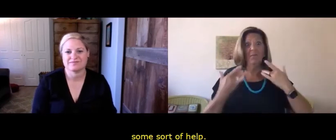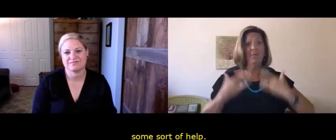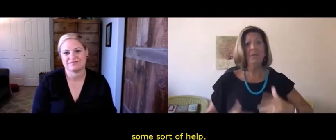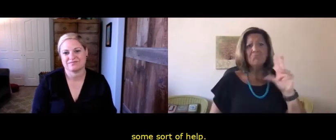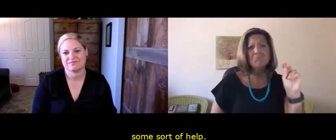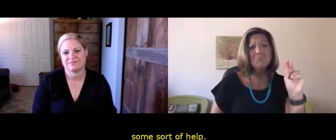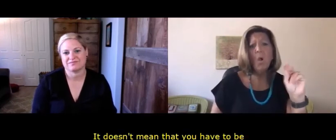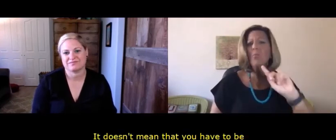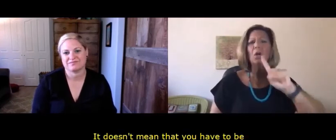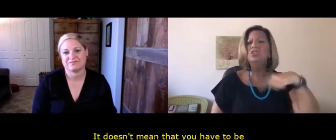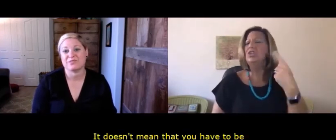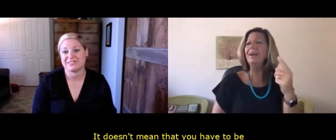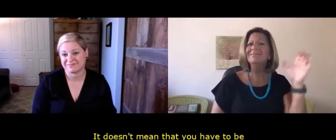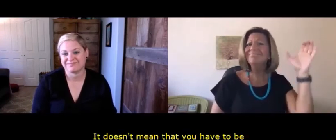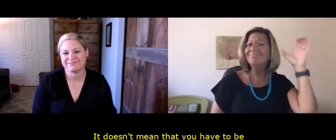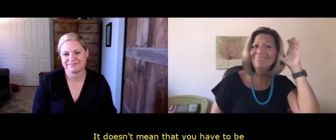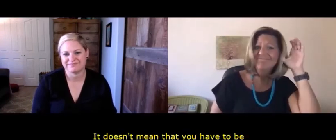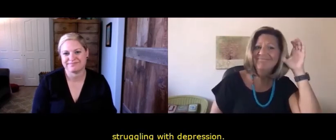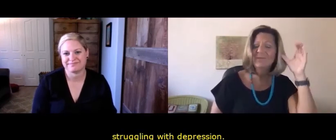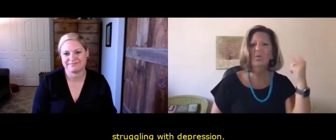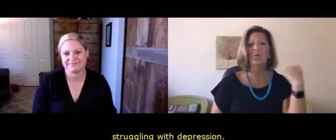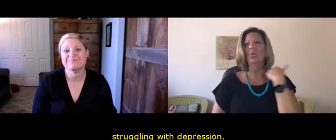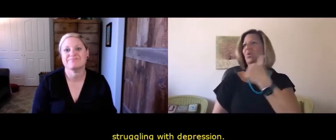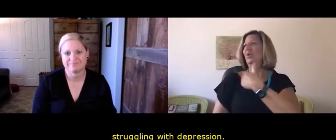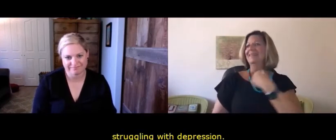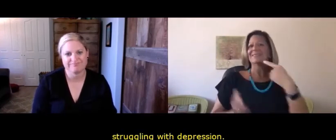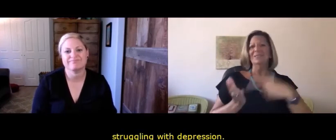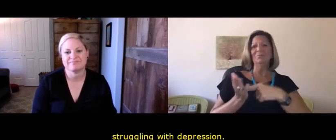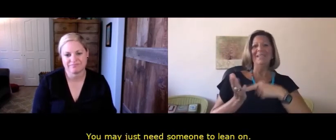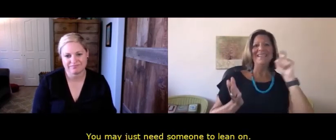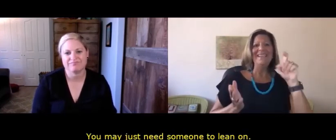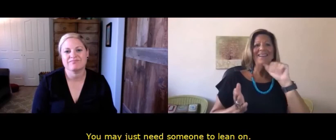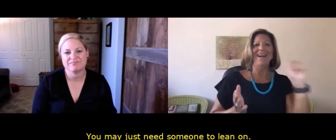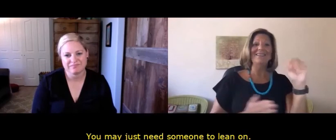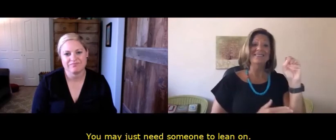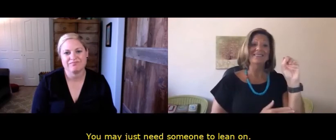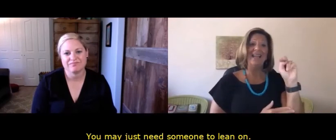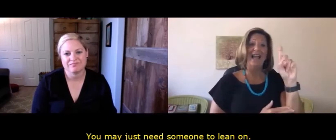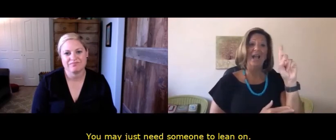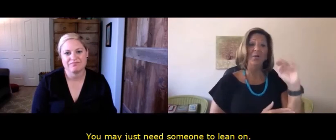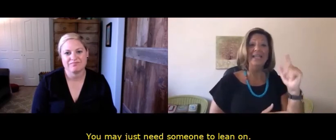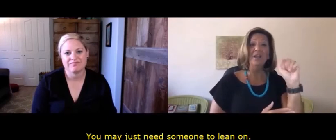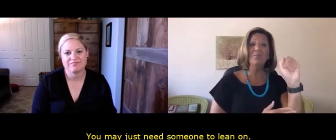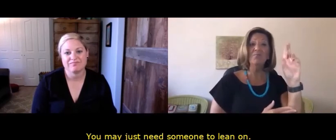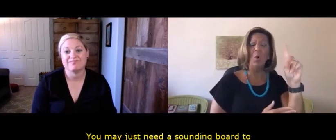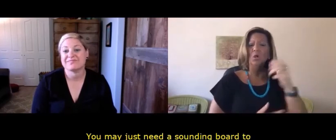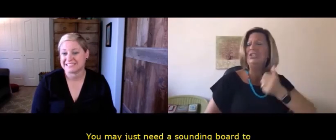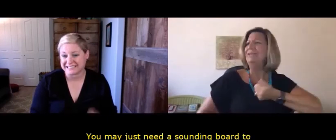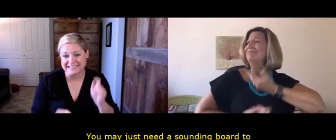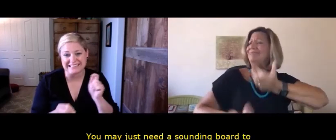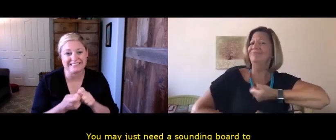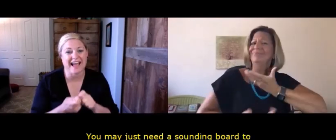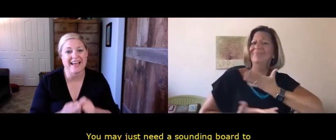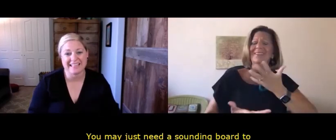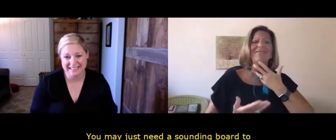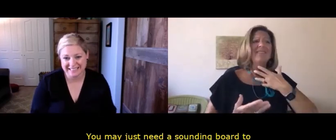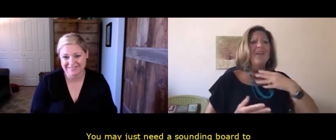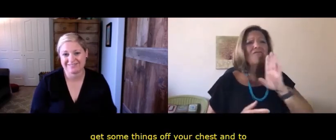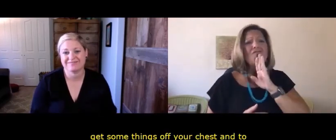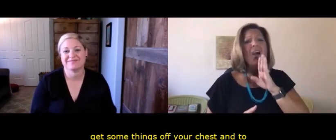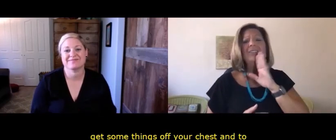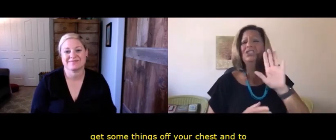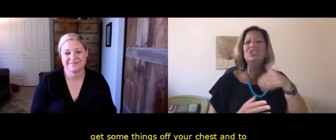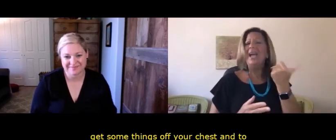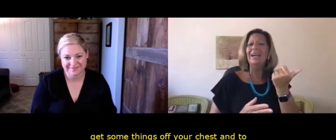sort of help. It doesn't mean that you have to be struggling with depression. You may just need someone to lean on. You may just need a